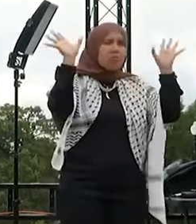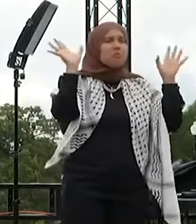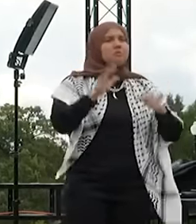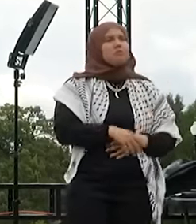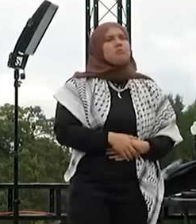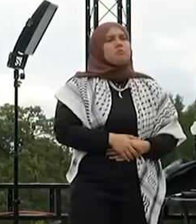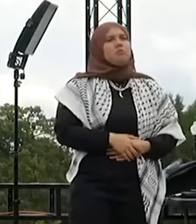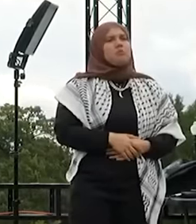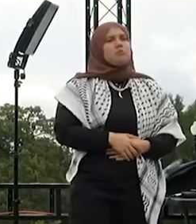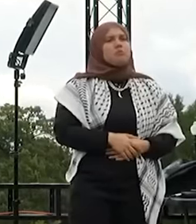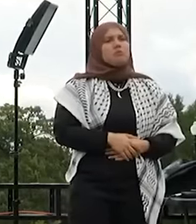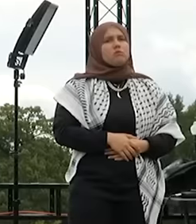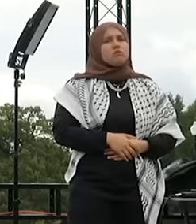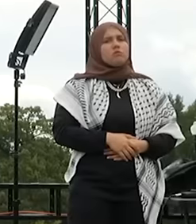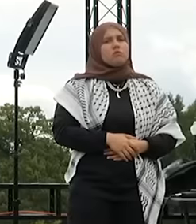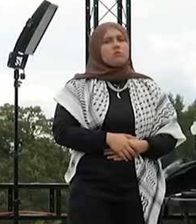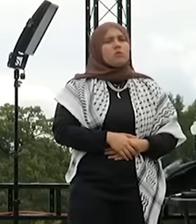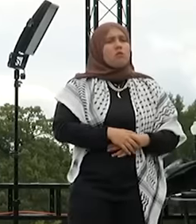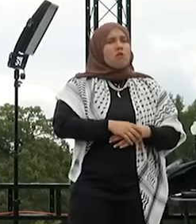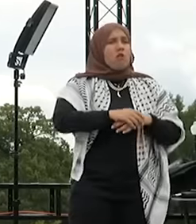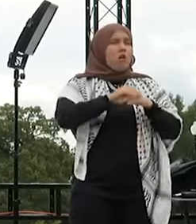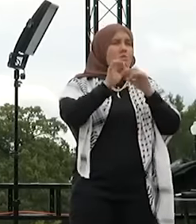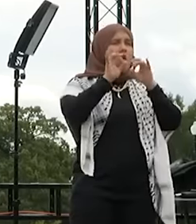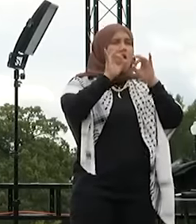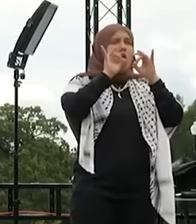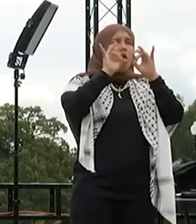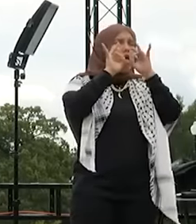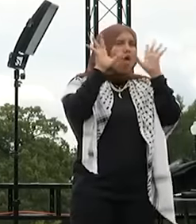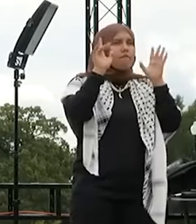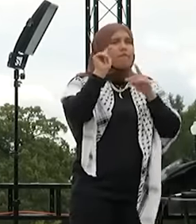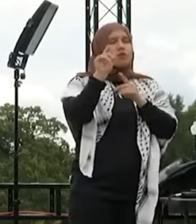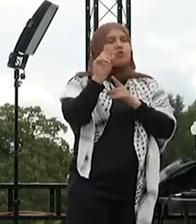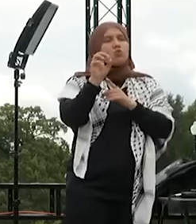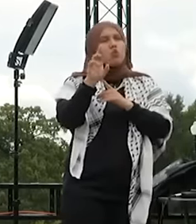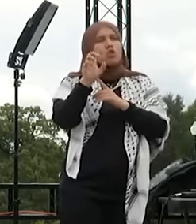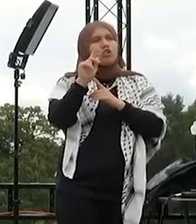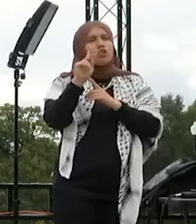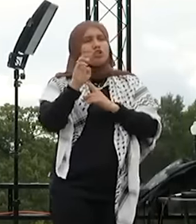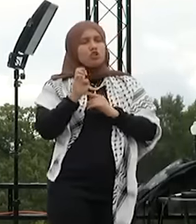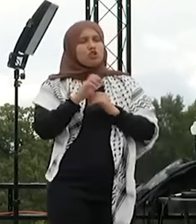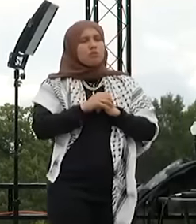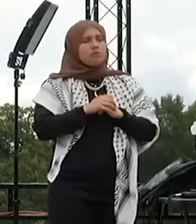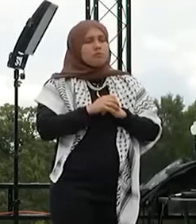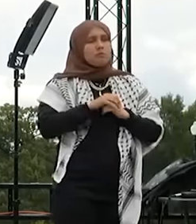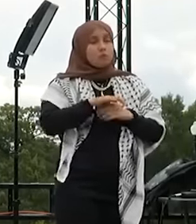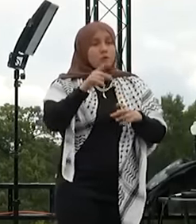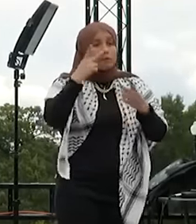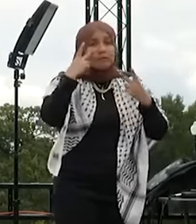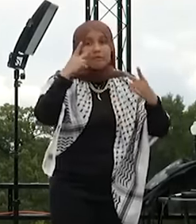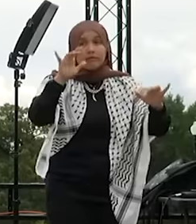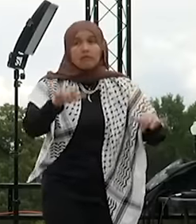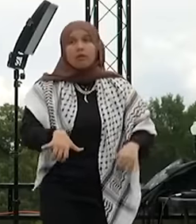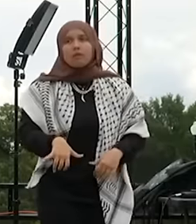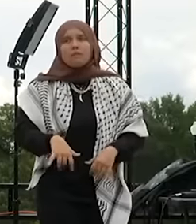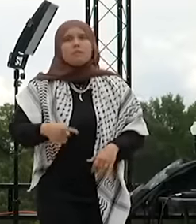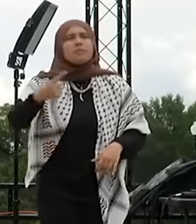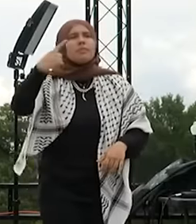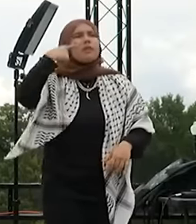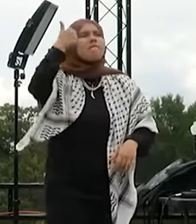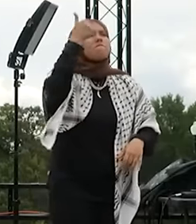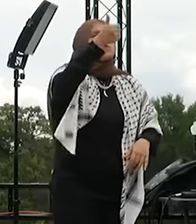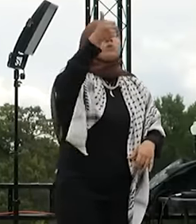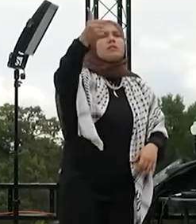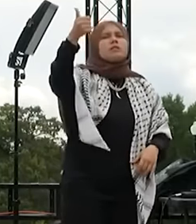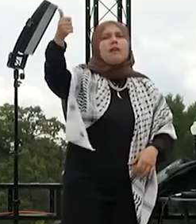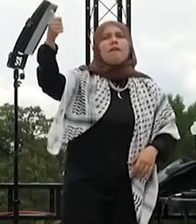but compounded cruelty, various forms of torture. When you see that, think of yourself as